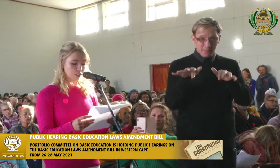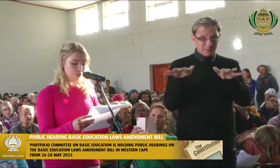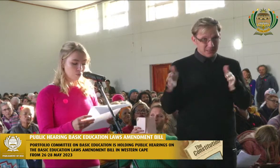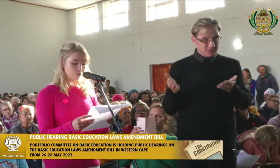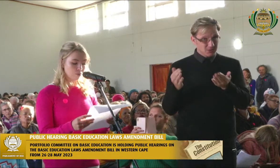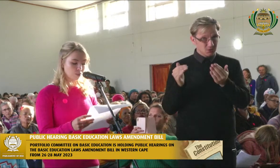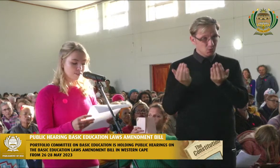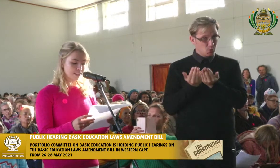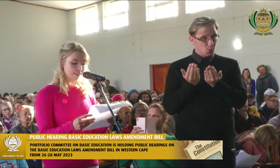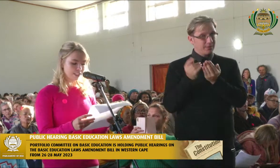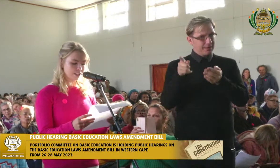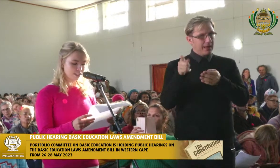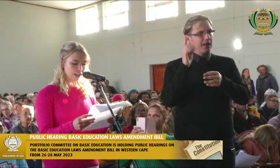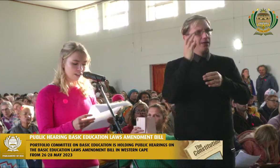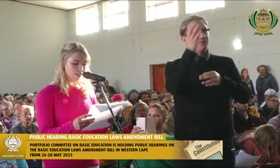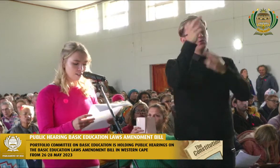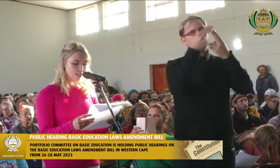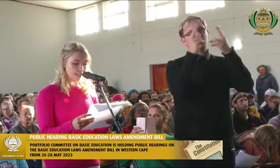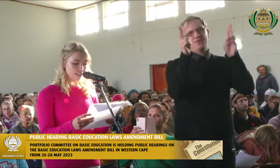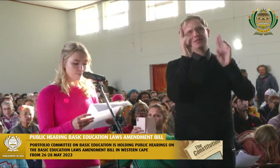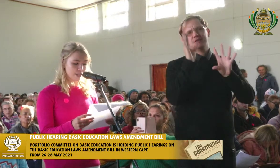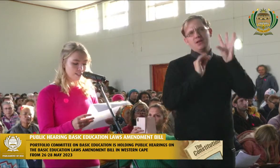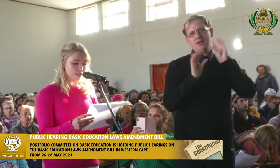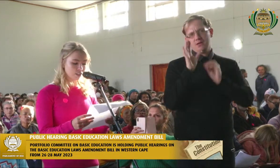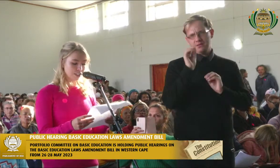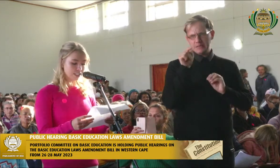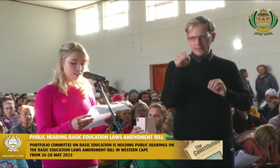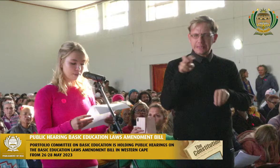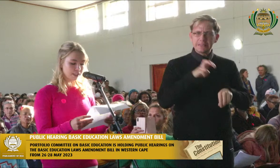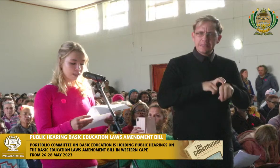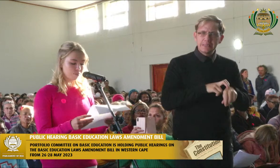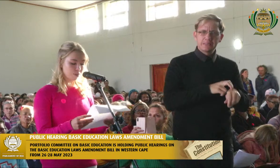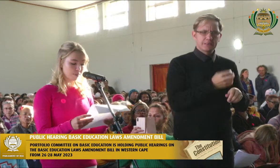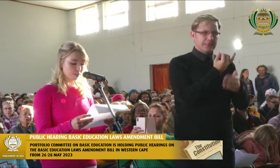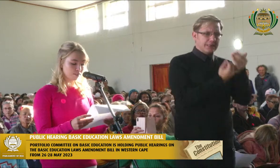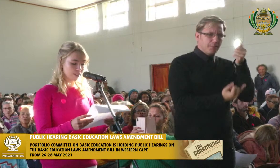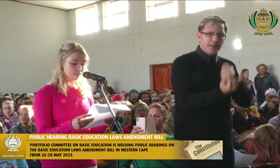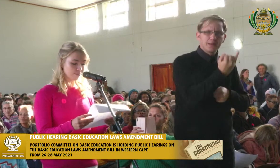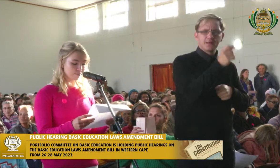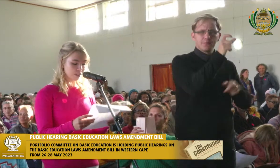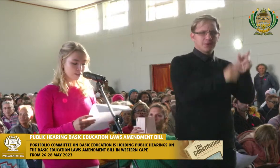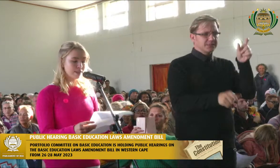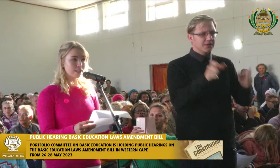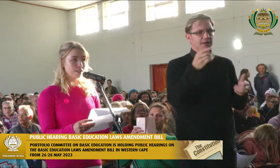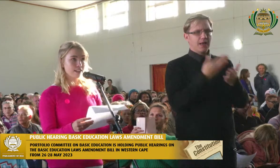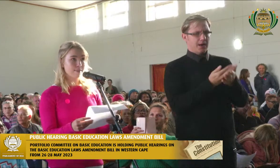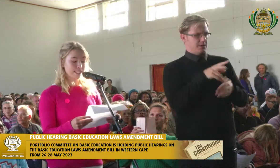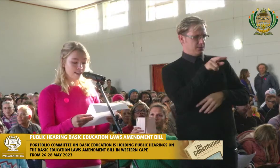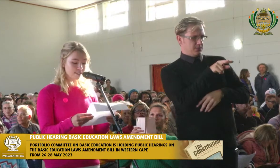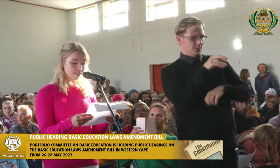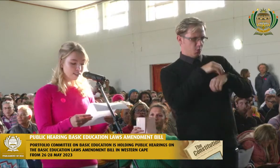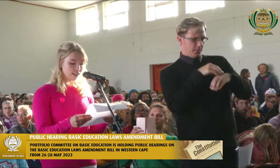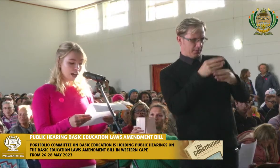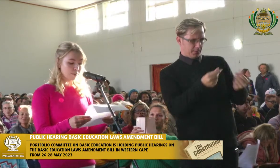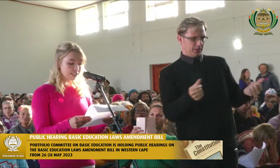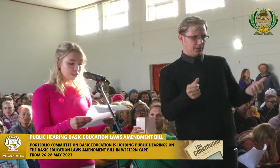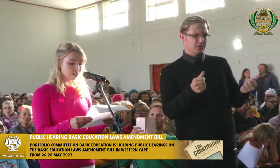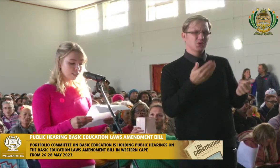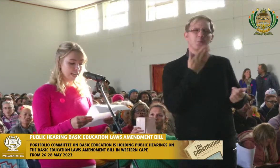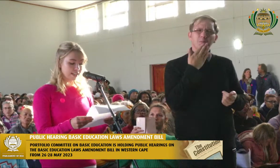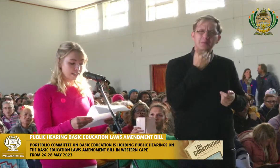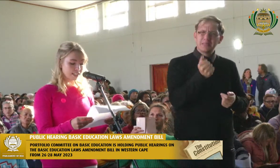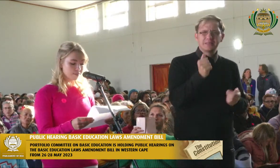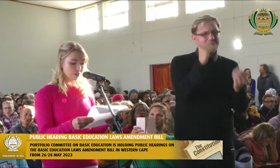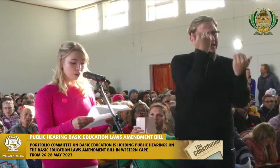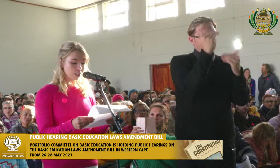that you want in the workforce of South Africa today? Independent, critical thinking, problem solvers. Please don't limit us. Our